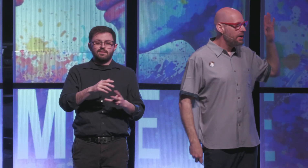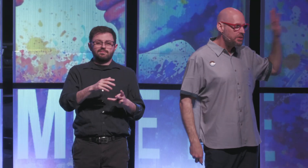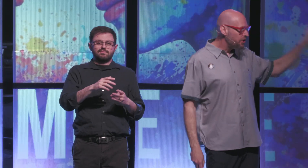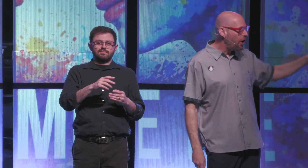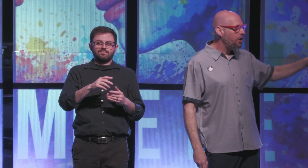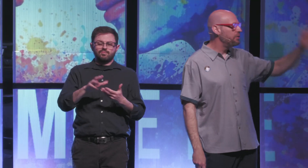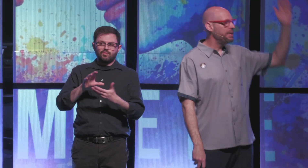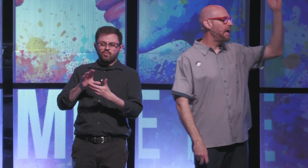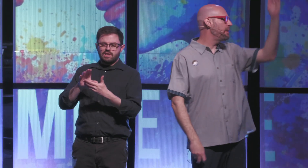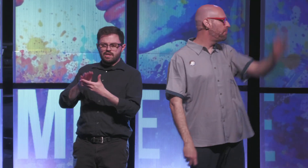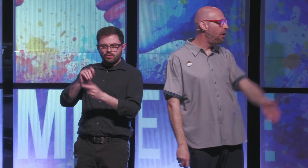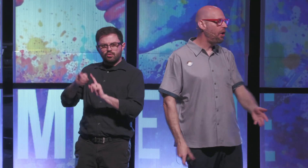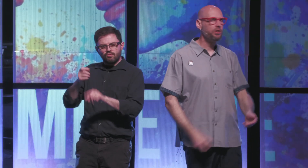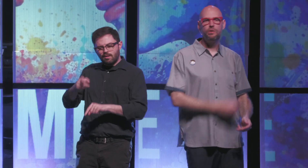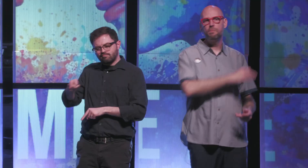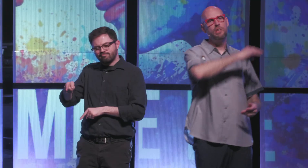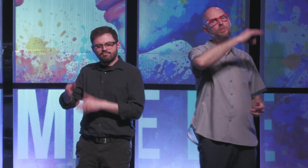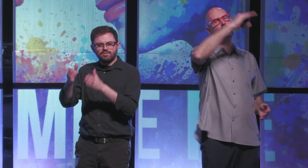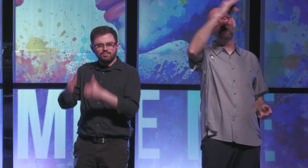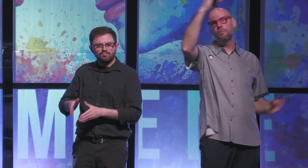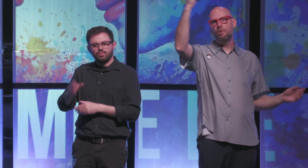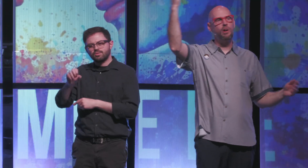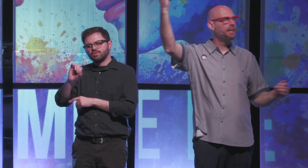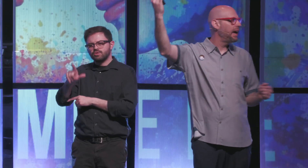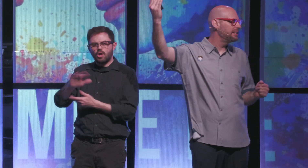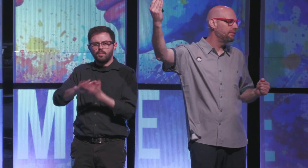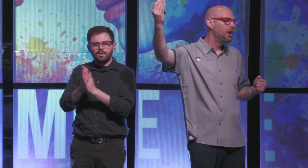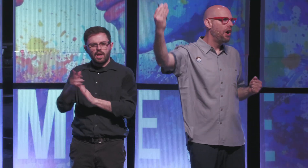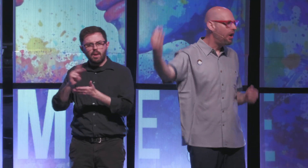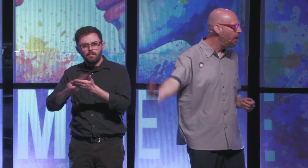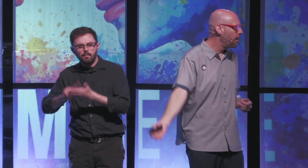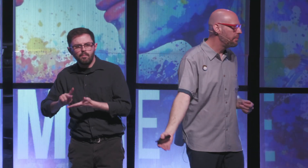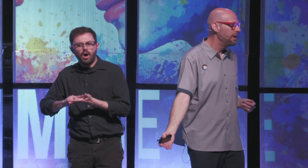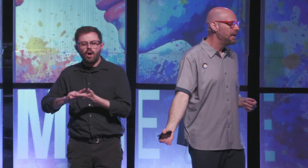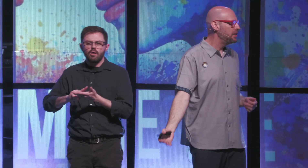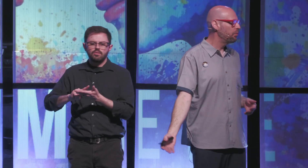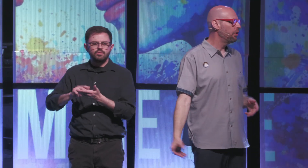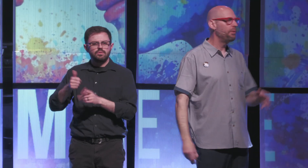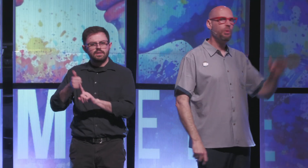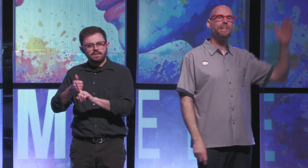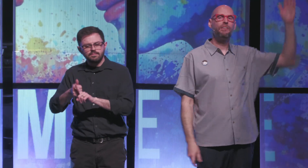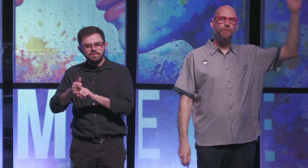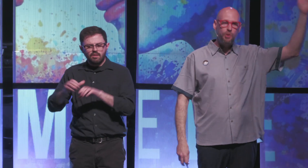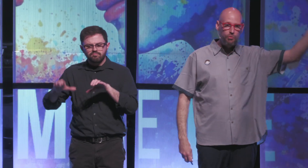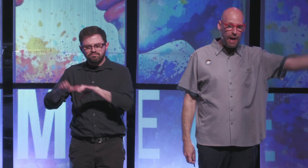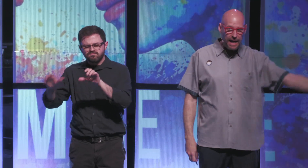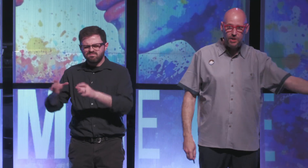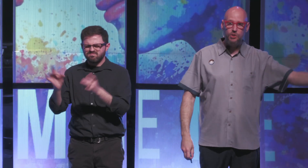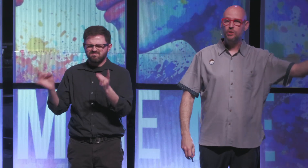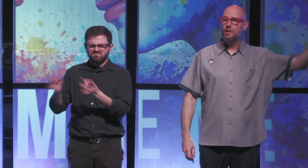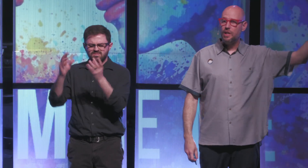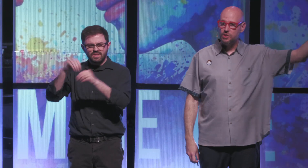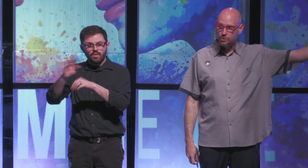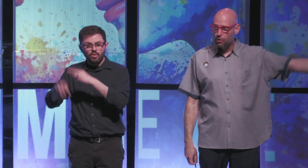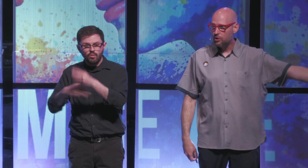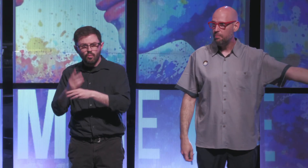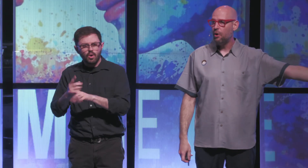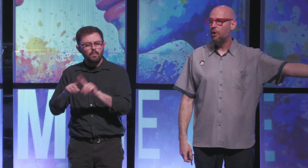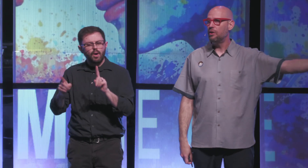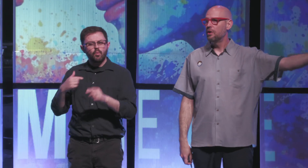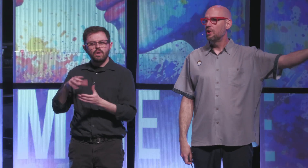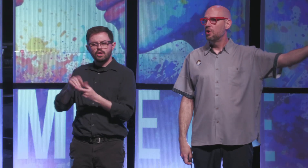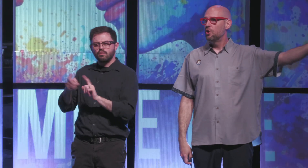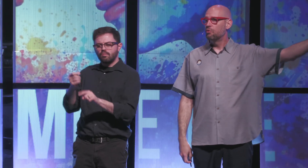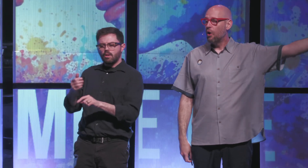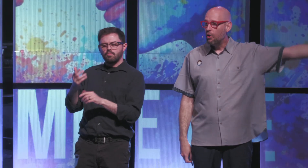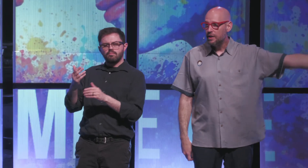named Saul who became Paul, who has been used to promote all kinds of harm in the world, but what we get from the radical, historical